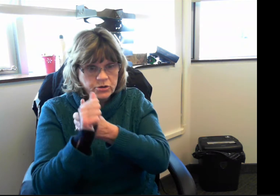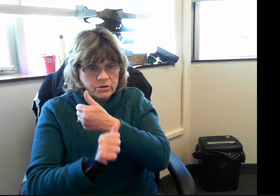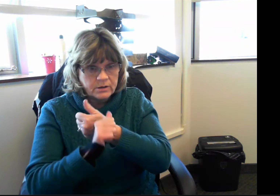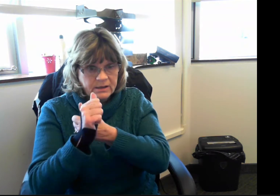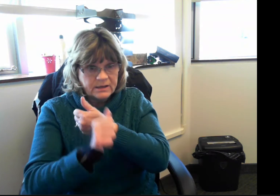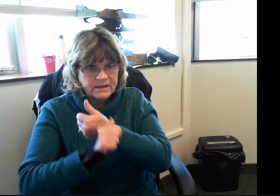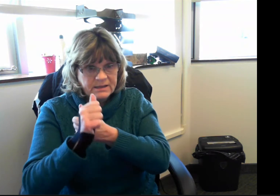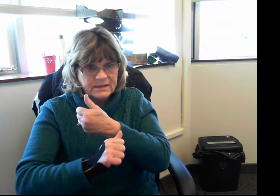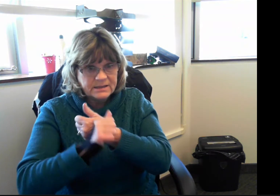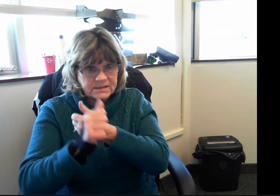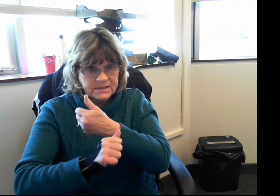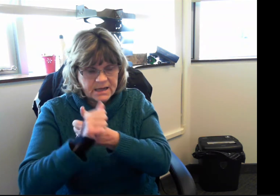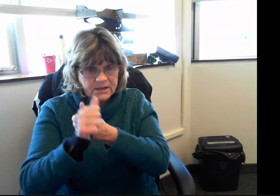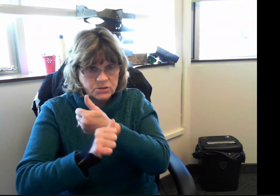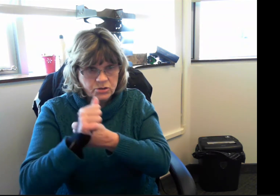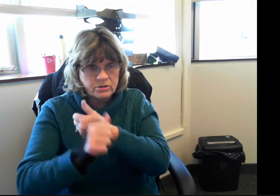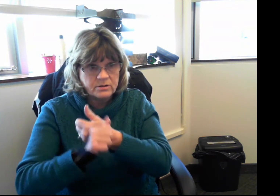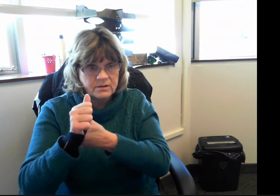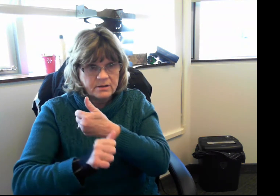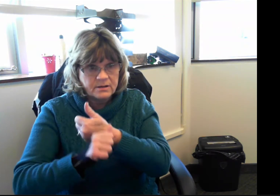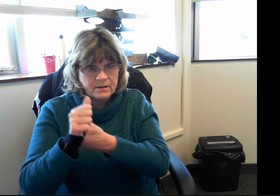danger, danger.